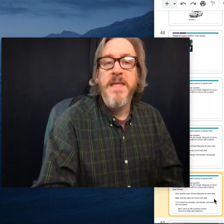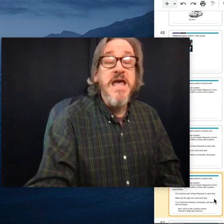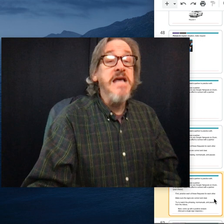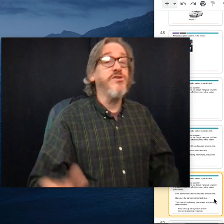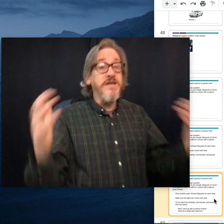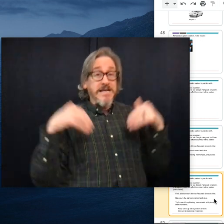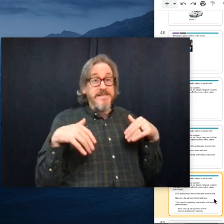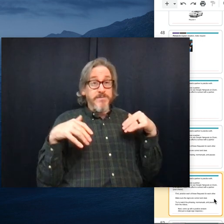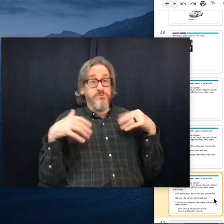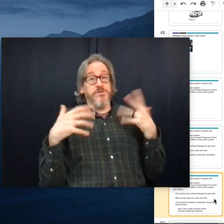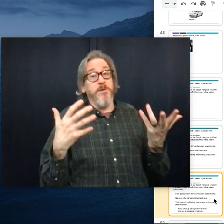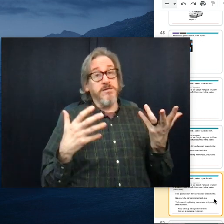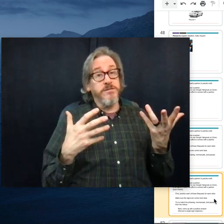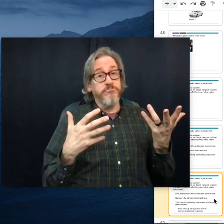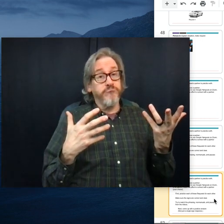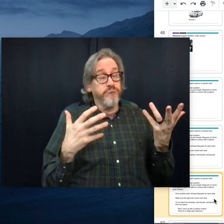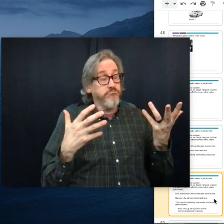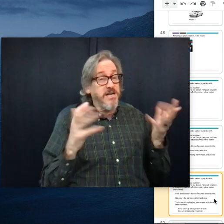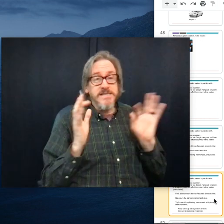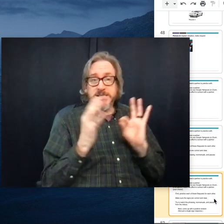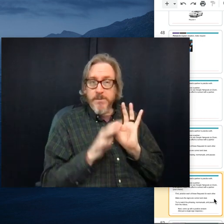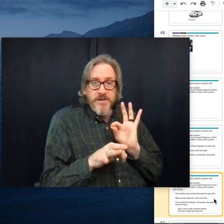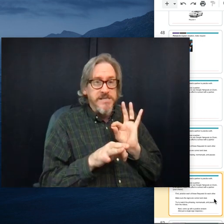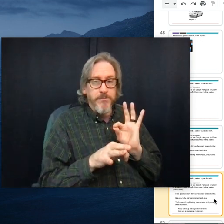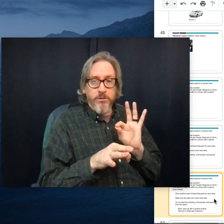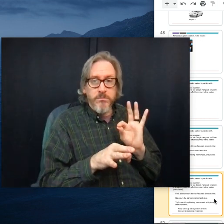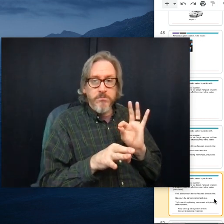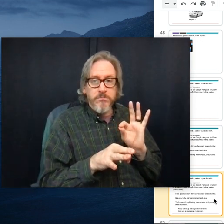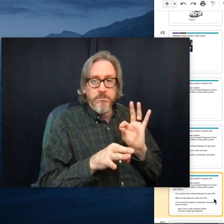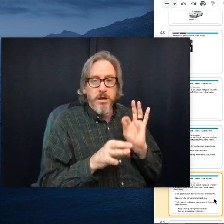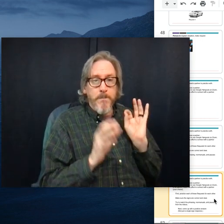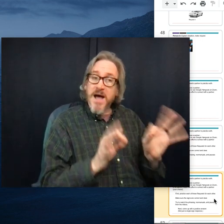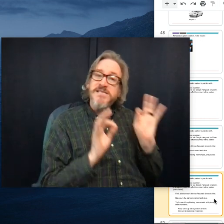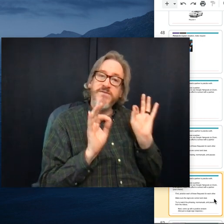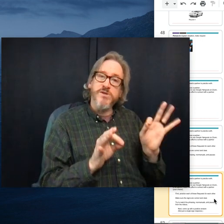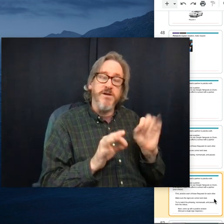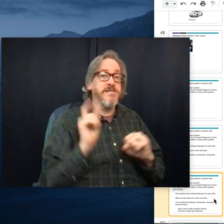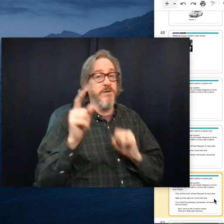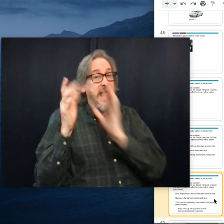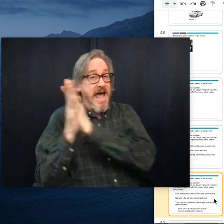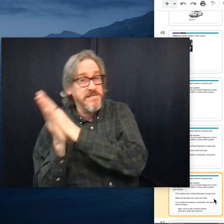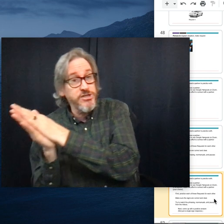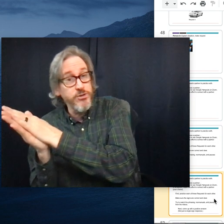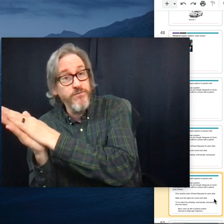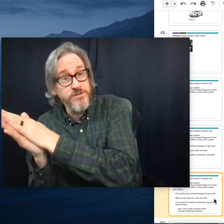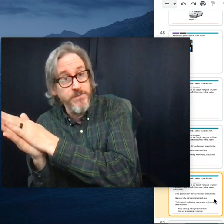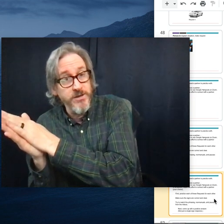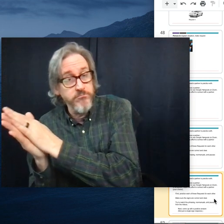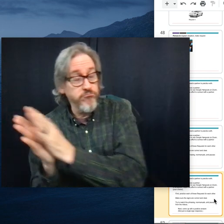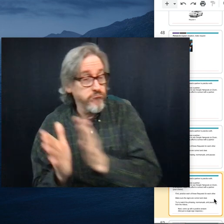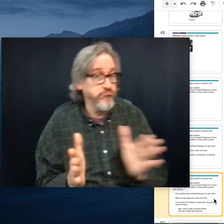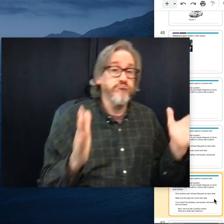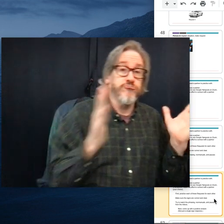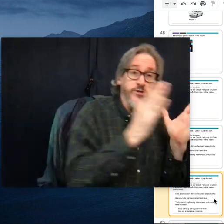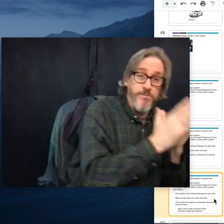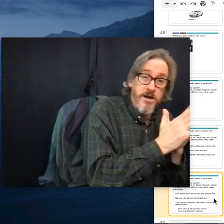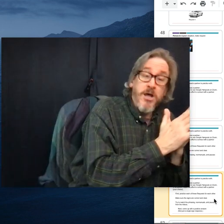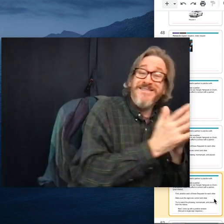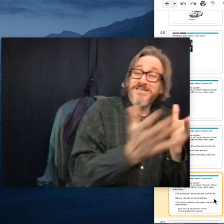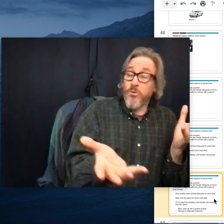Then address. Now, think about the sign for live. Where do you live? I'm alive. It's alive,